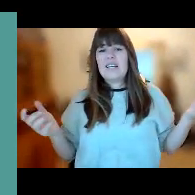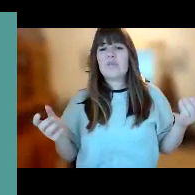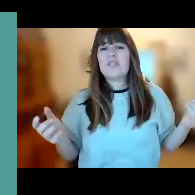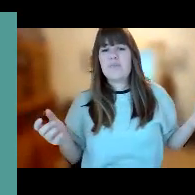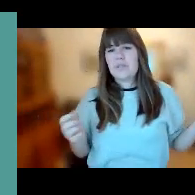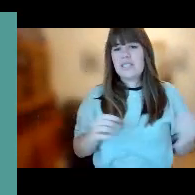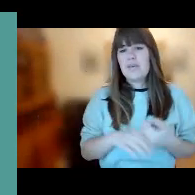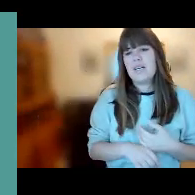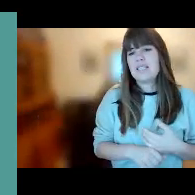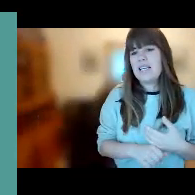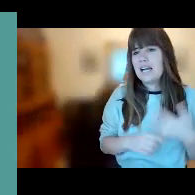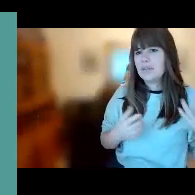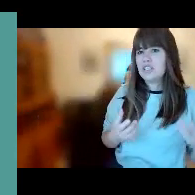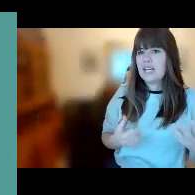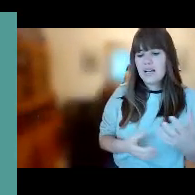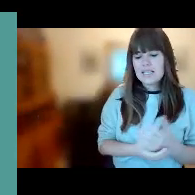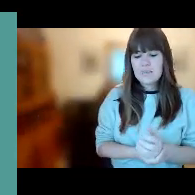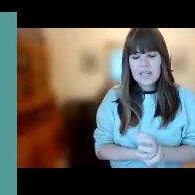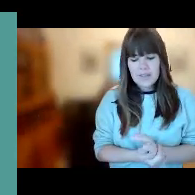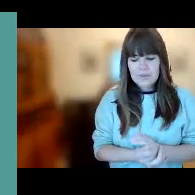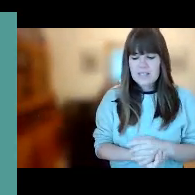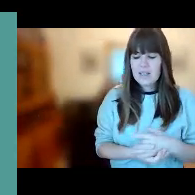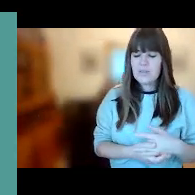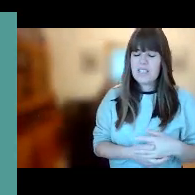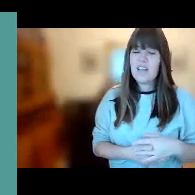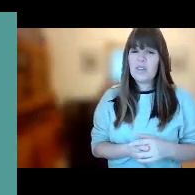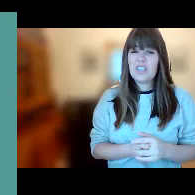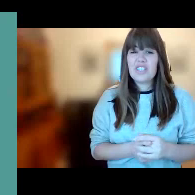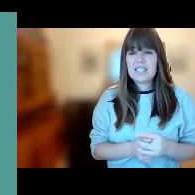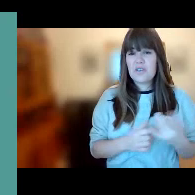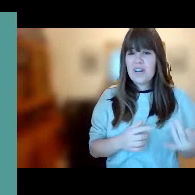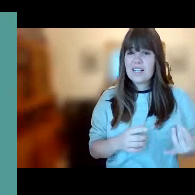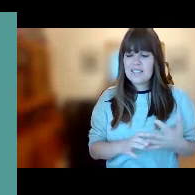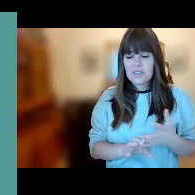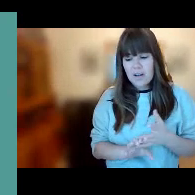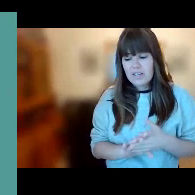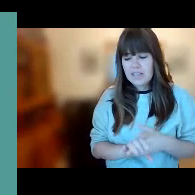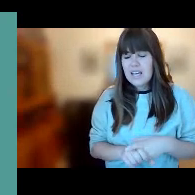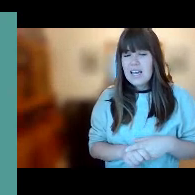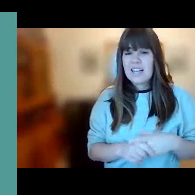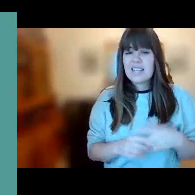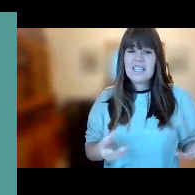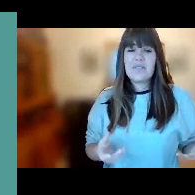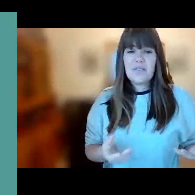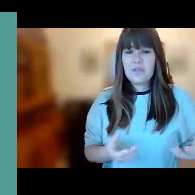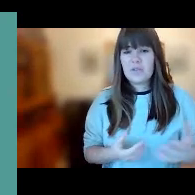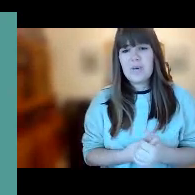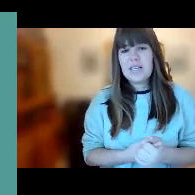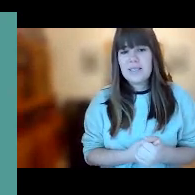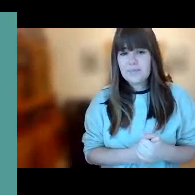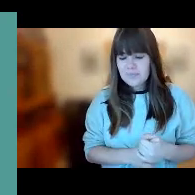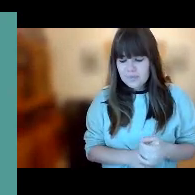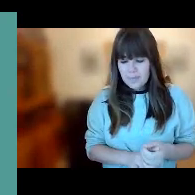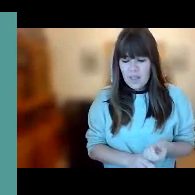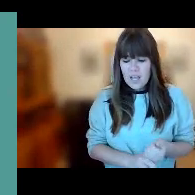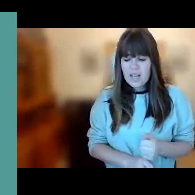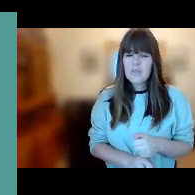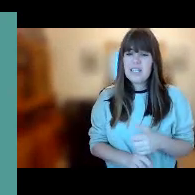really understanding what's important to that person and language that they like to be used, and terminology that's correct and current and considerate for each